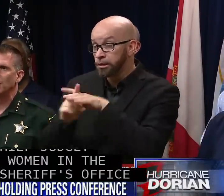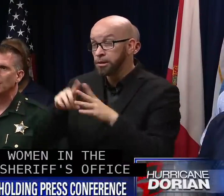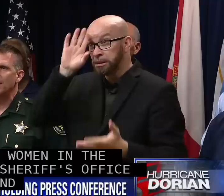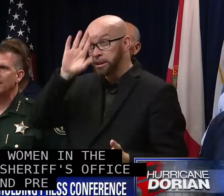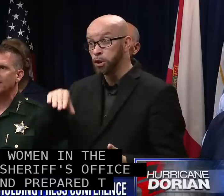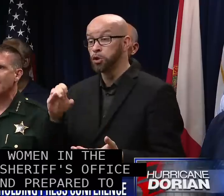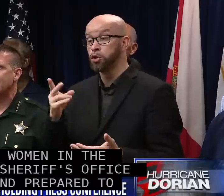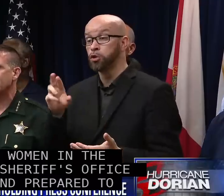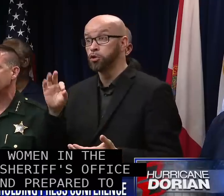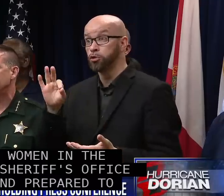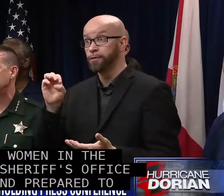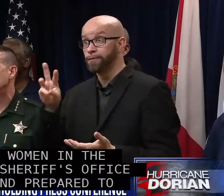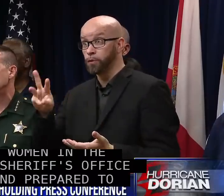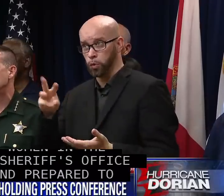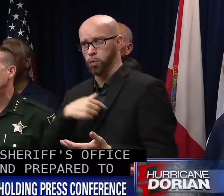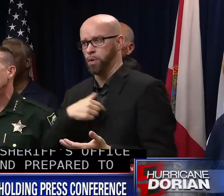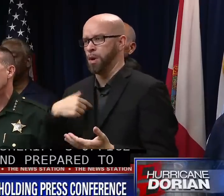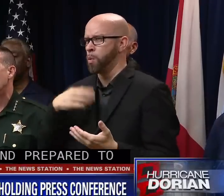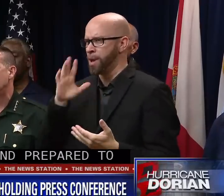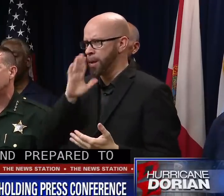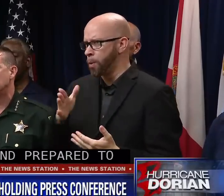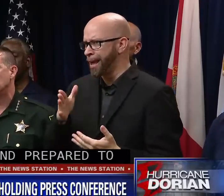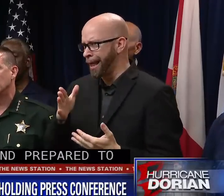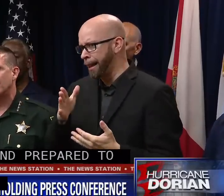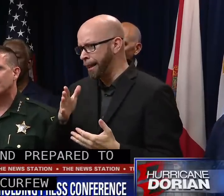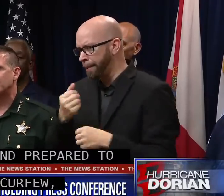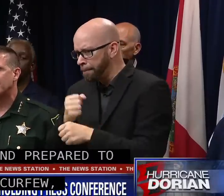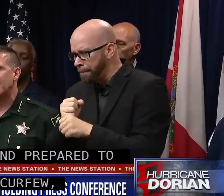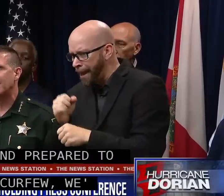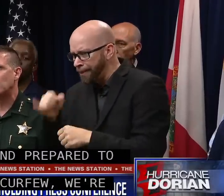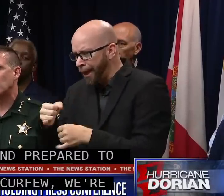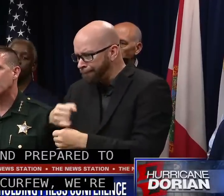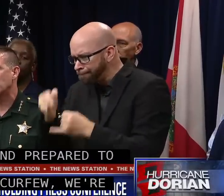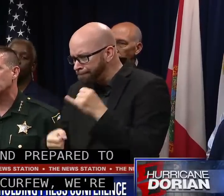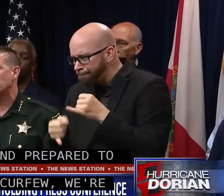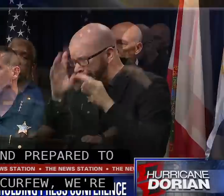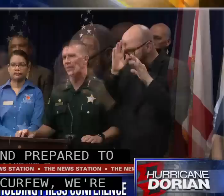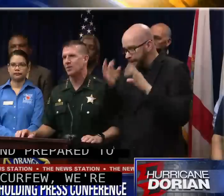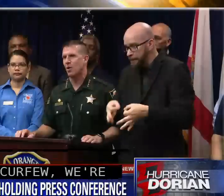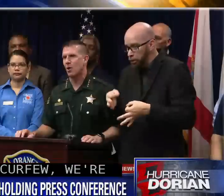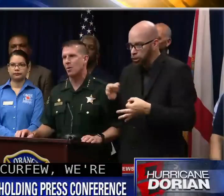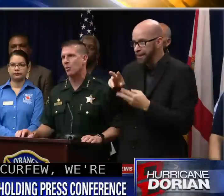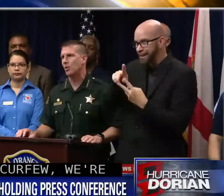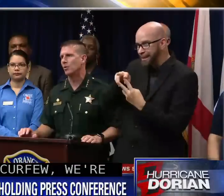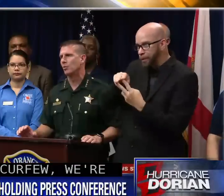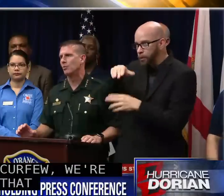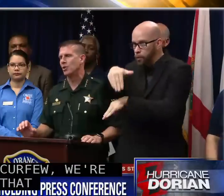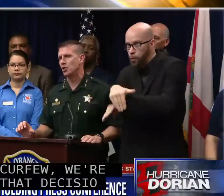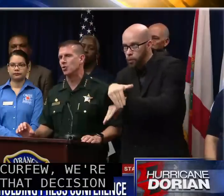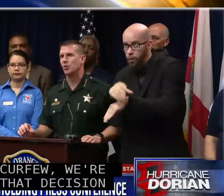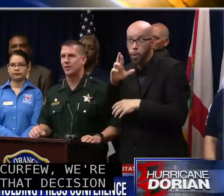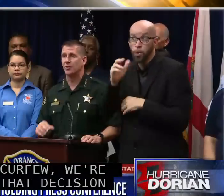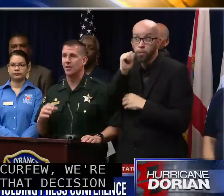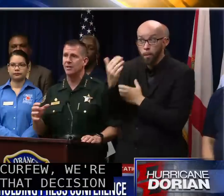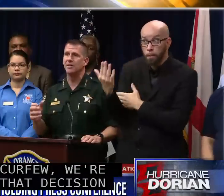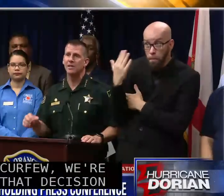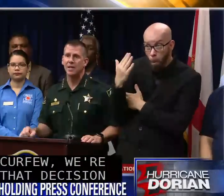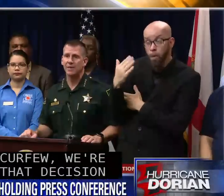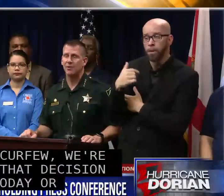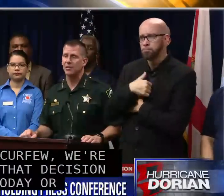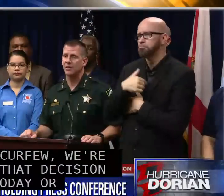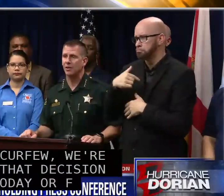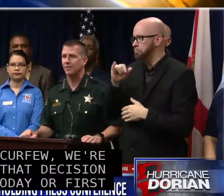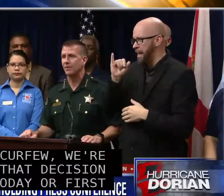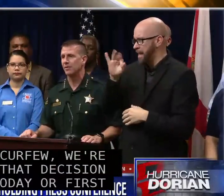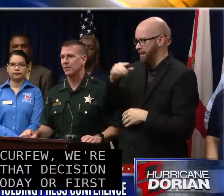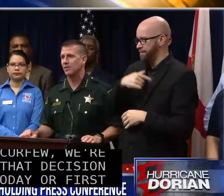curfew, we are going to make that decision either later today or first thing tomorrow, but we will ensure that